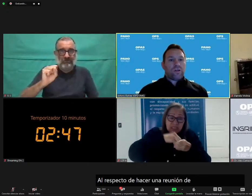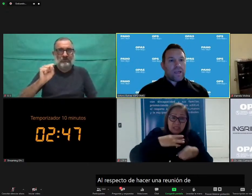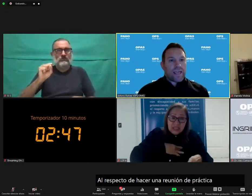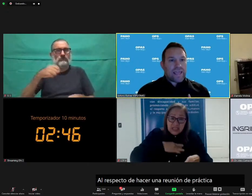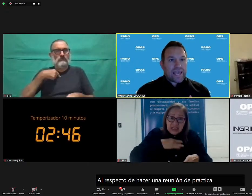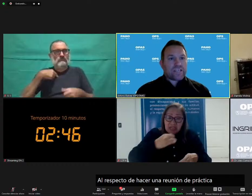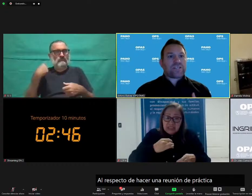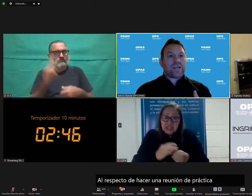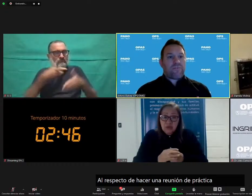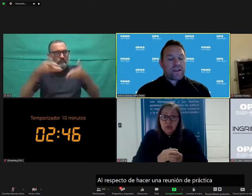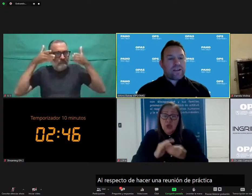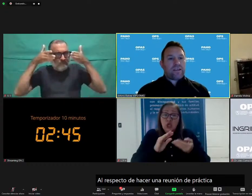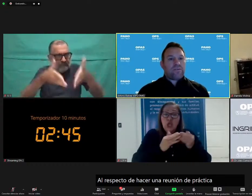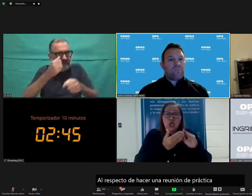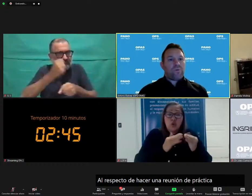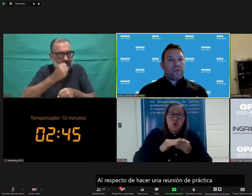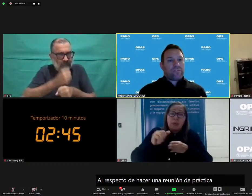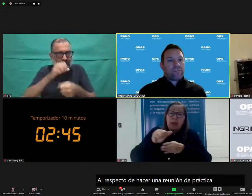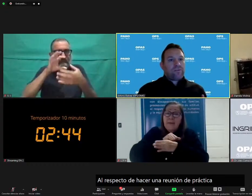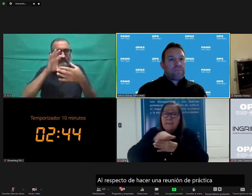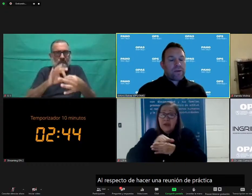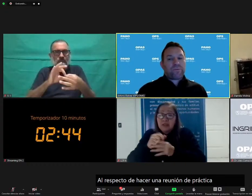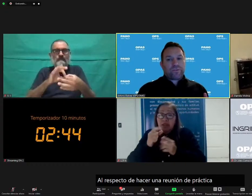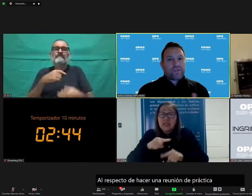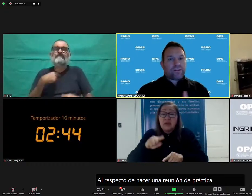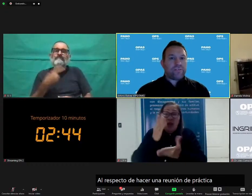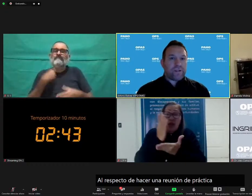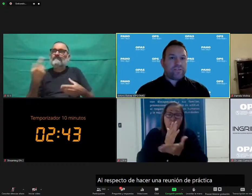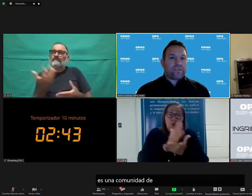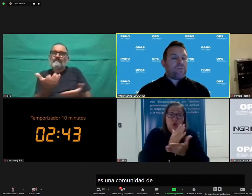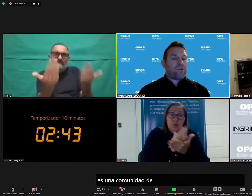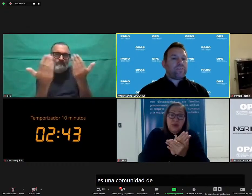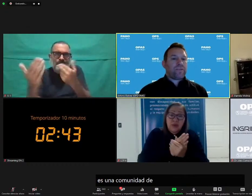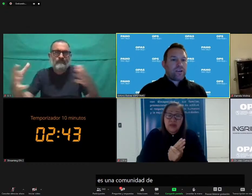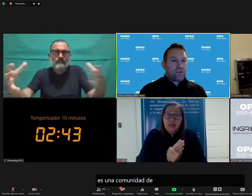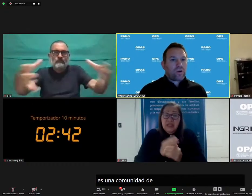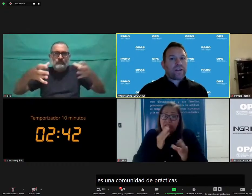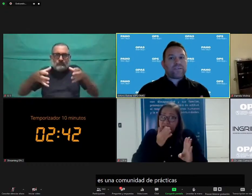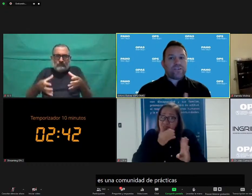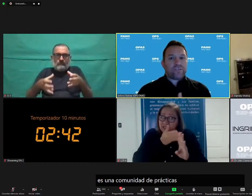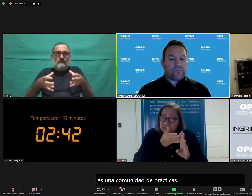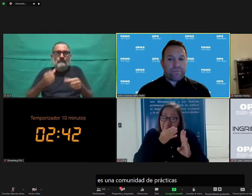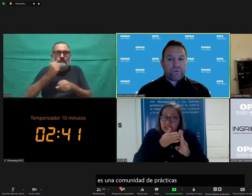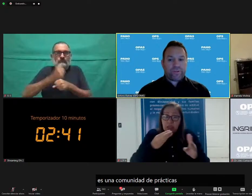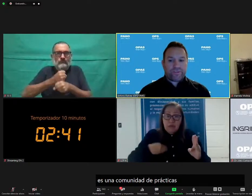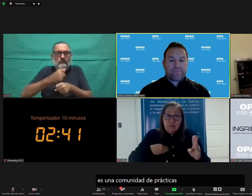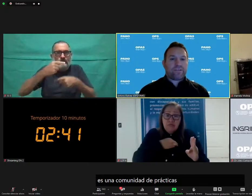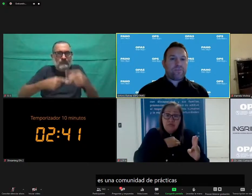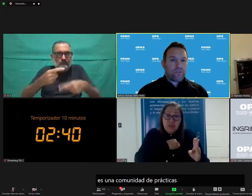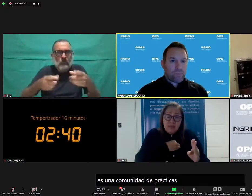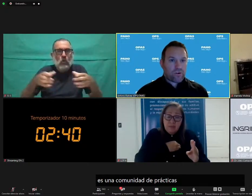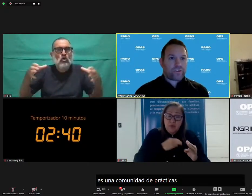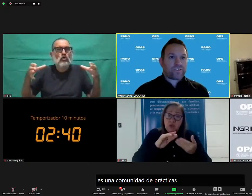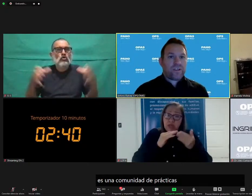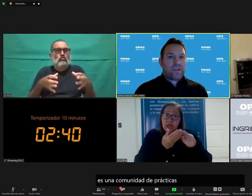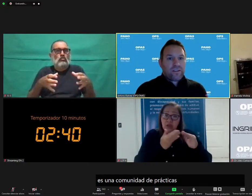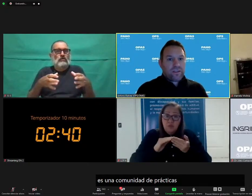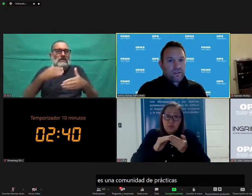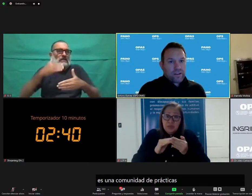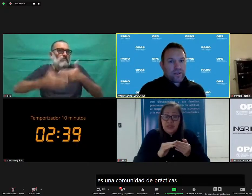will engage directly with members of the disability community and organizations of people with disability from